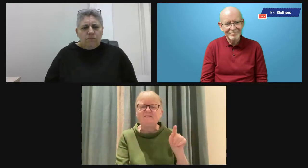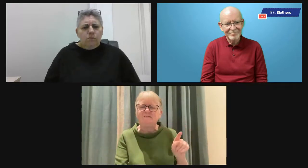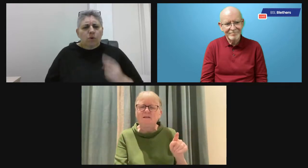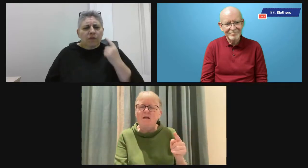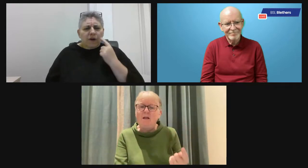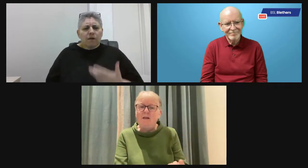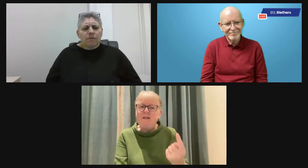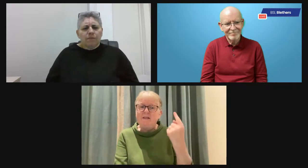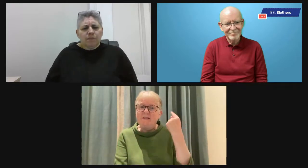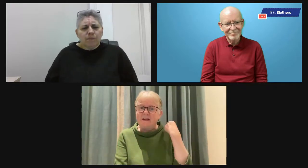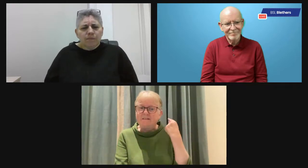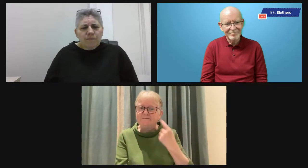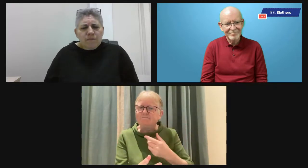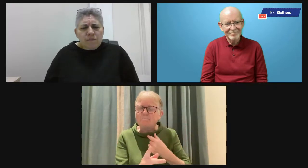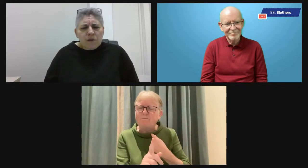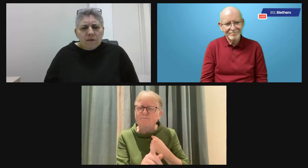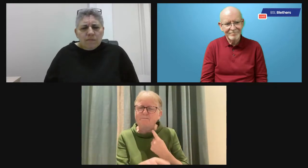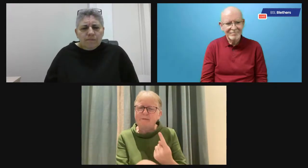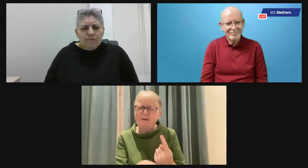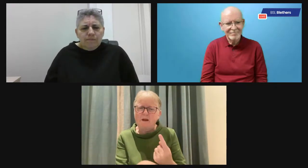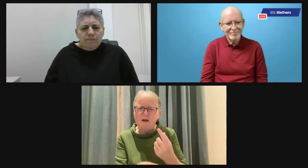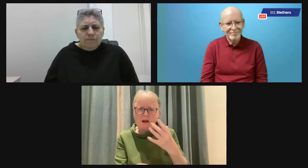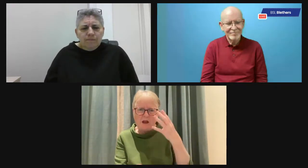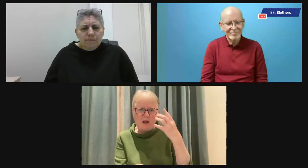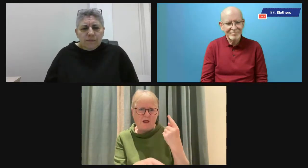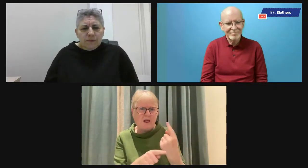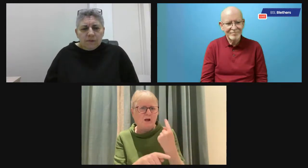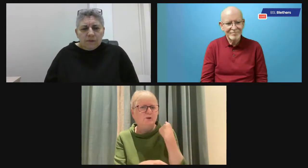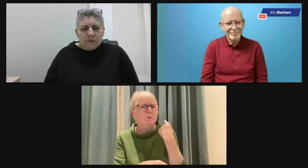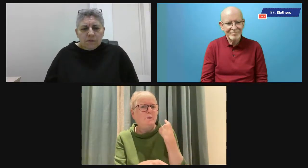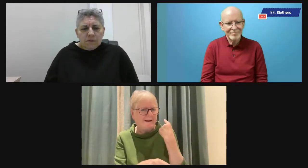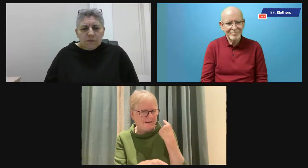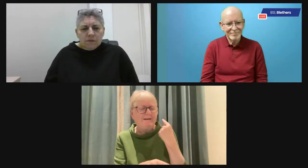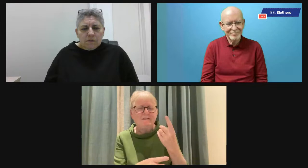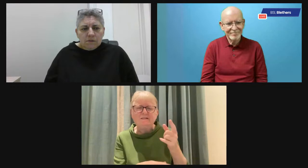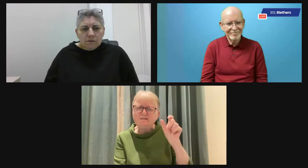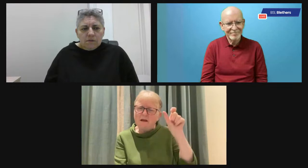2014, that. Okay. Yeah, absolutely. Got you. Now, at that time,